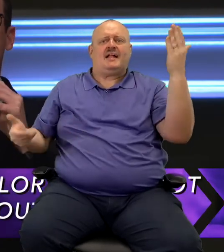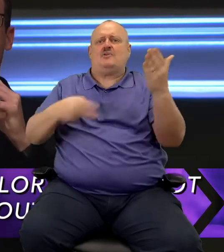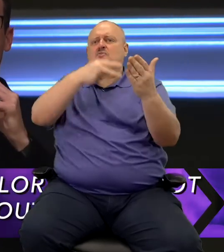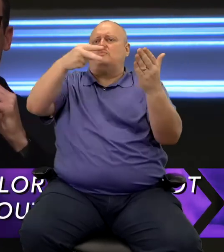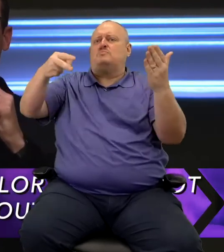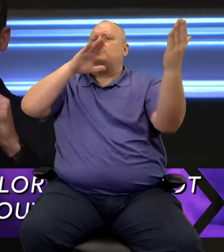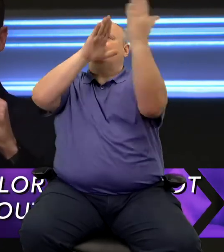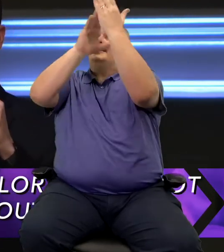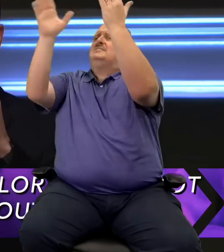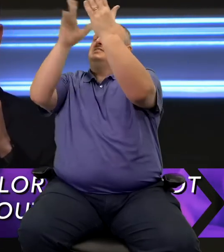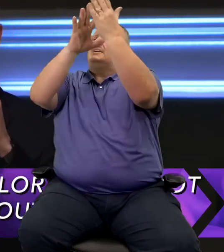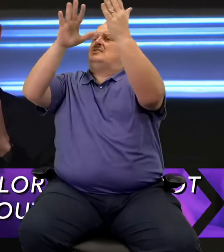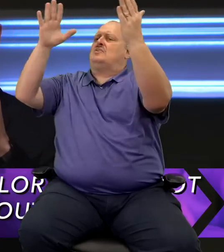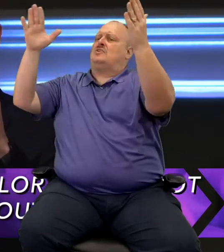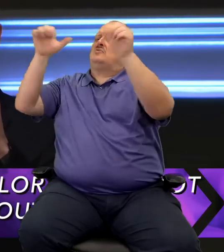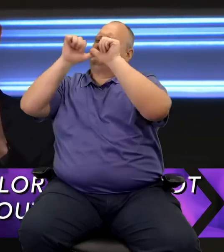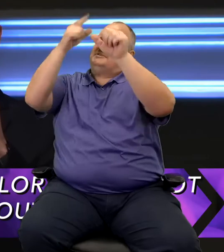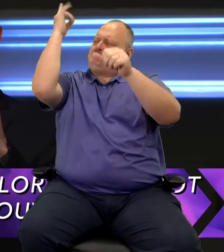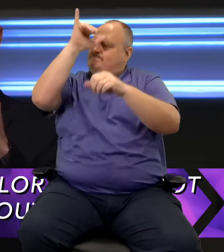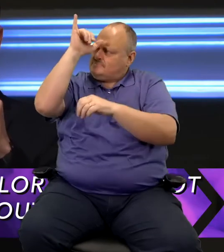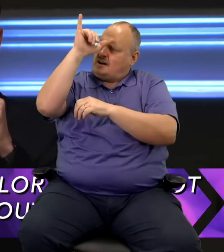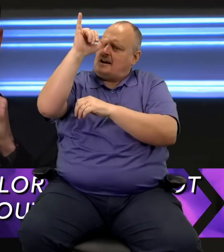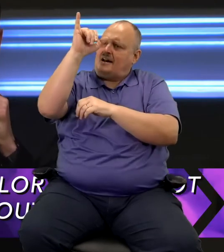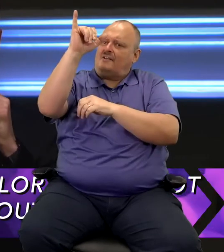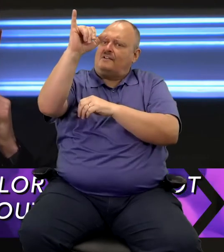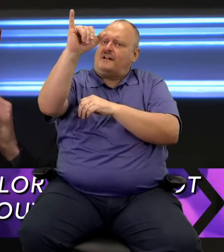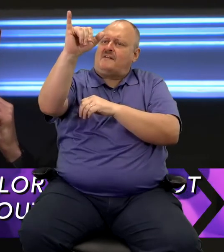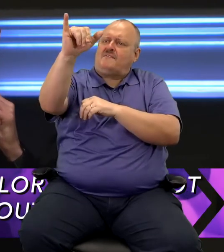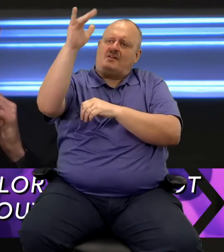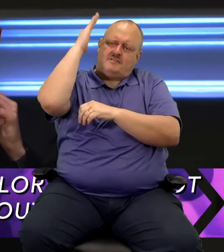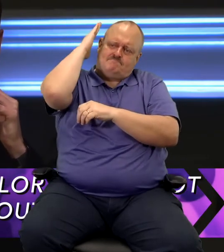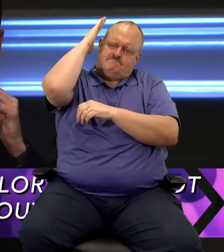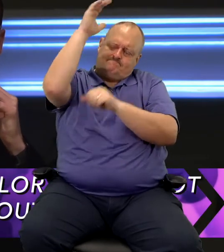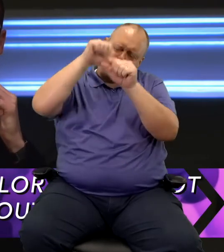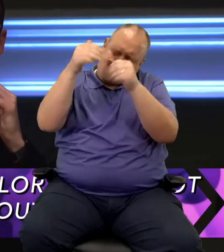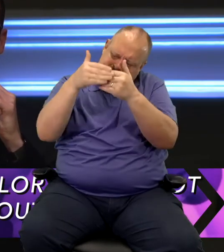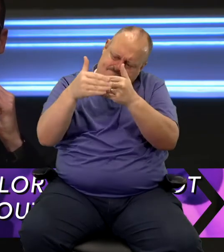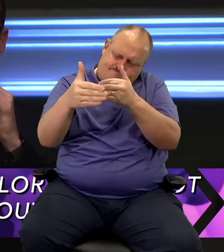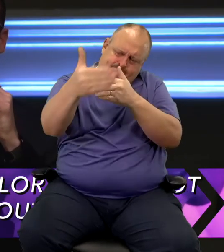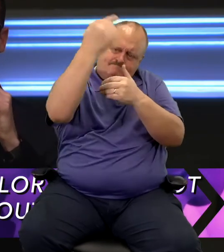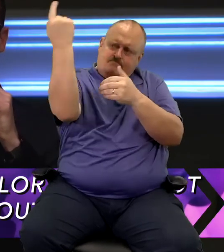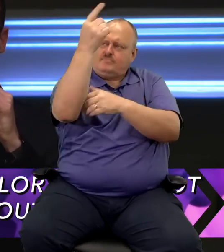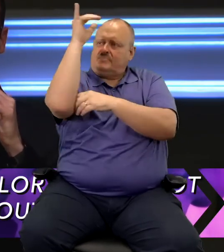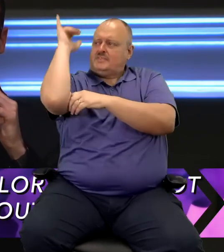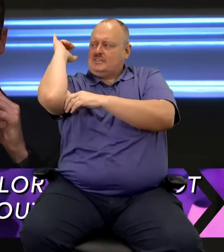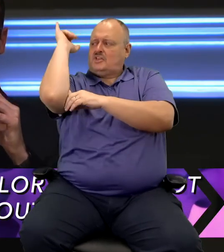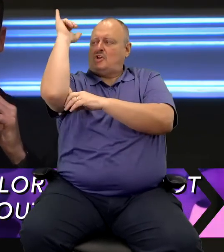Thy grace and glory shall not fail throughout